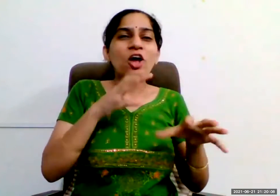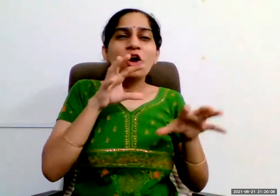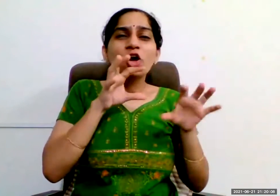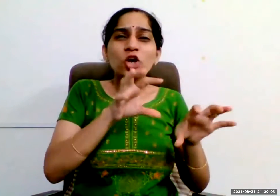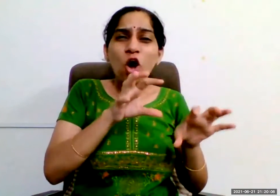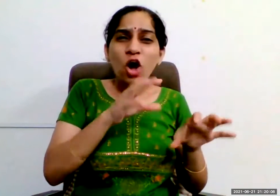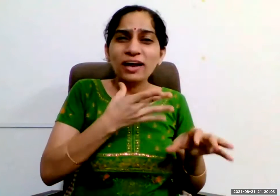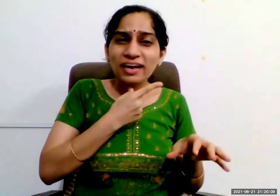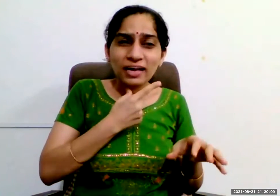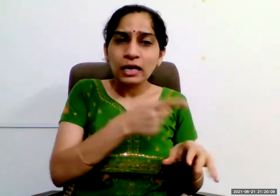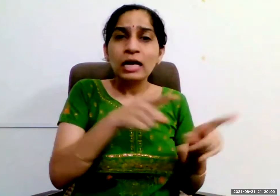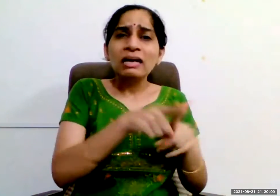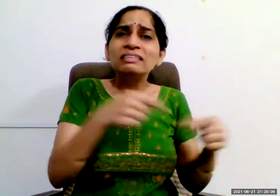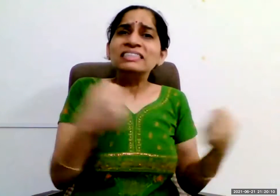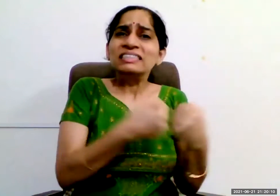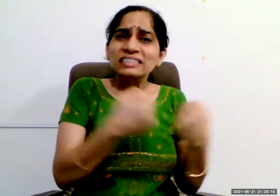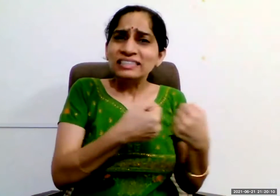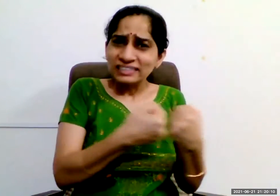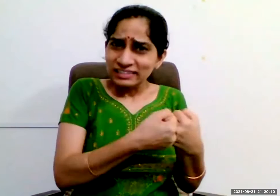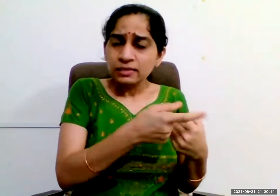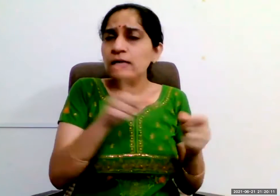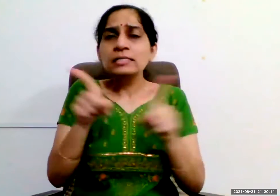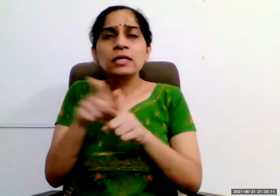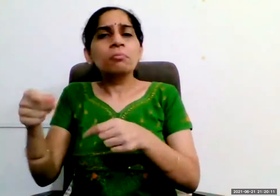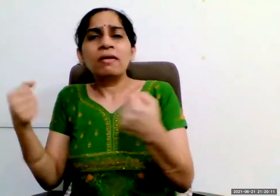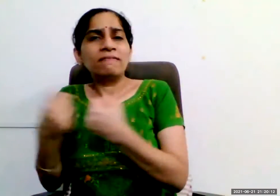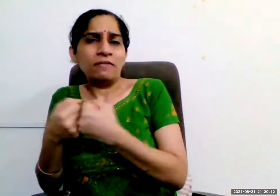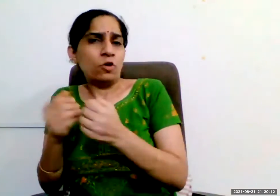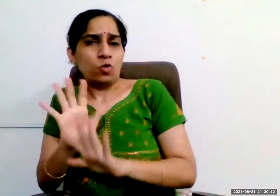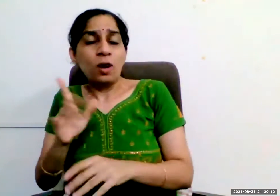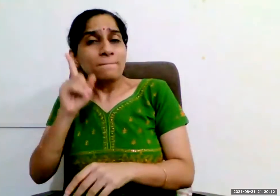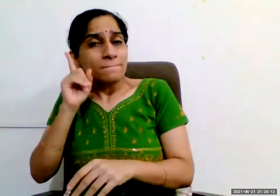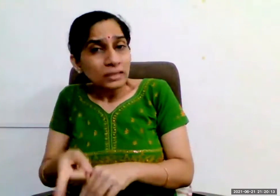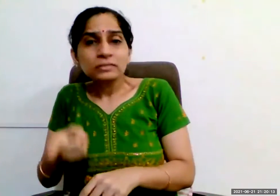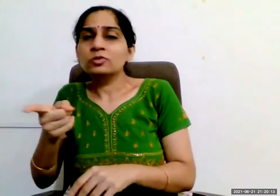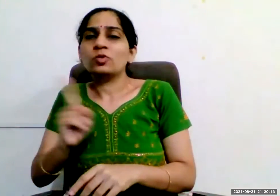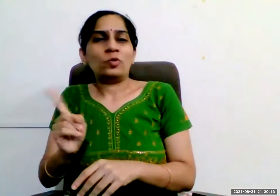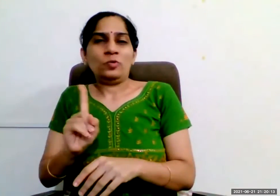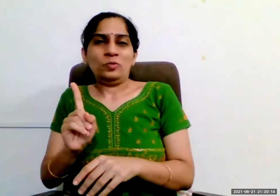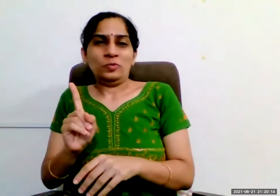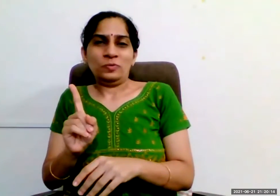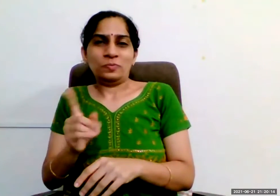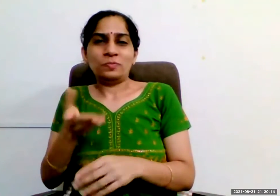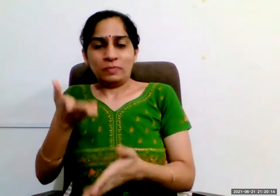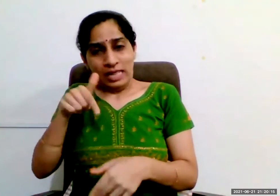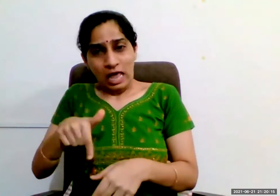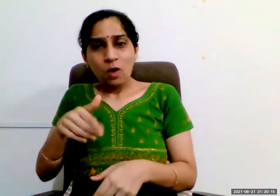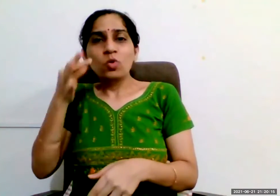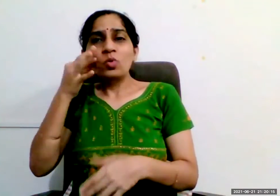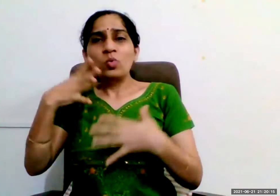are constantly fighting over petty things. So human beings are not meant for fighting like cats